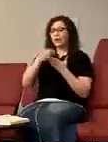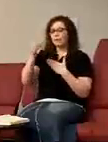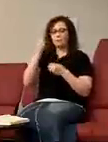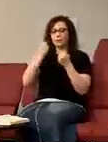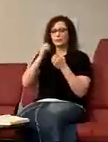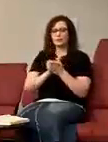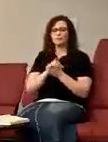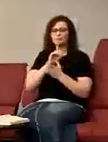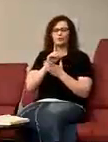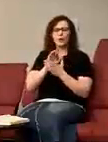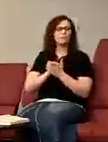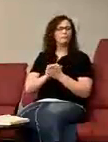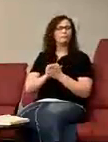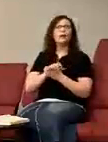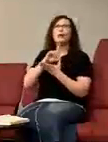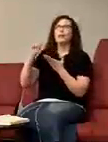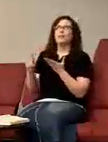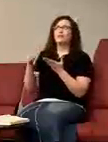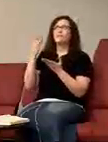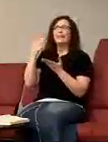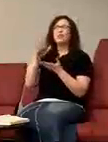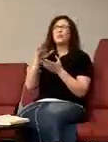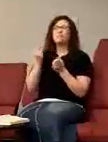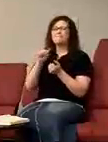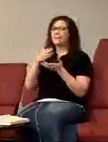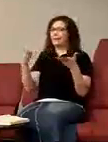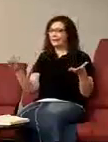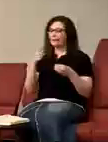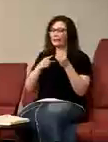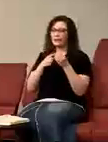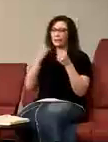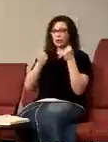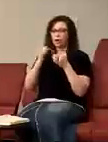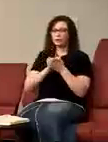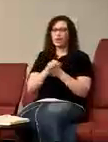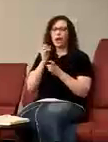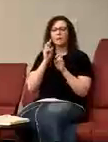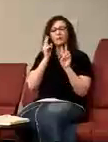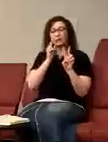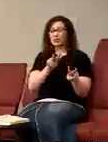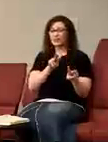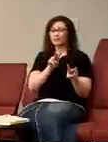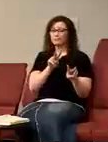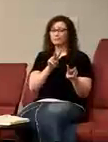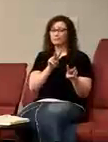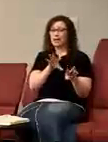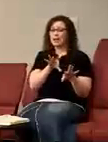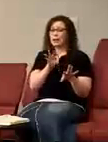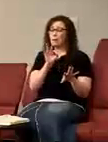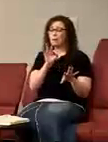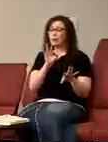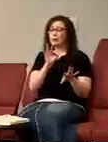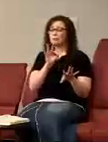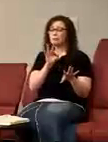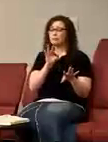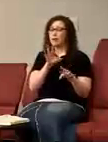shorter, but so I said, Lord, I don't know anything about cars. I'm going to go down and look, and I'll pick what I think is right, and